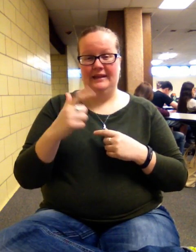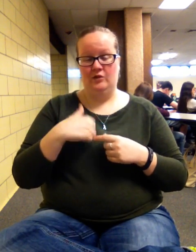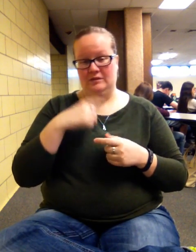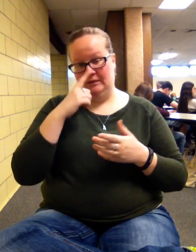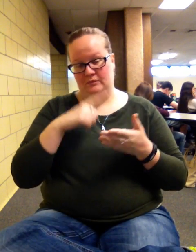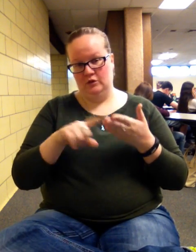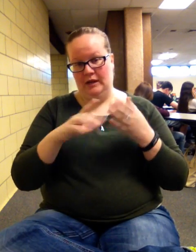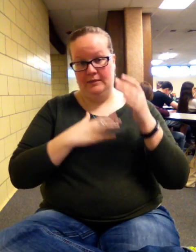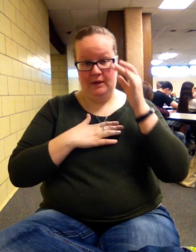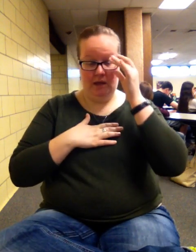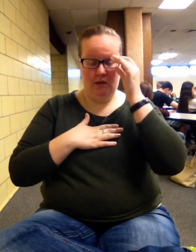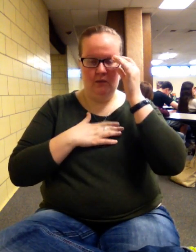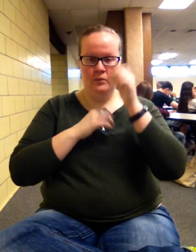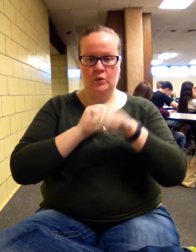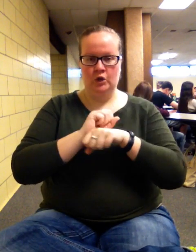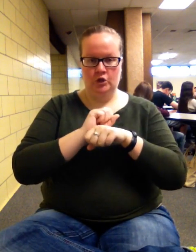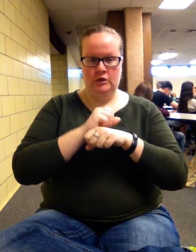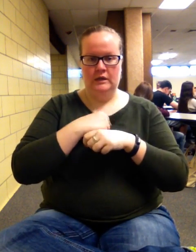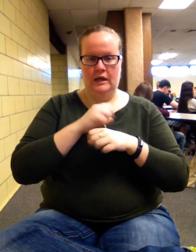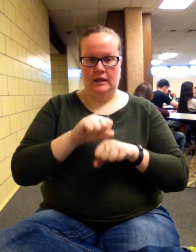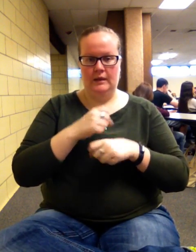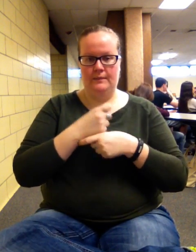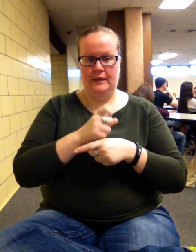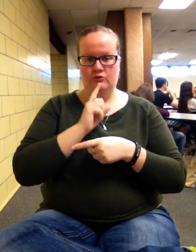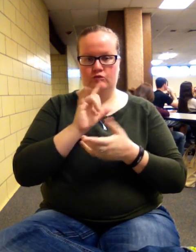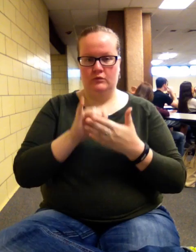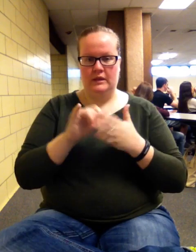work, I can make sure that that equals 100% or a 1.